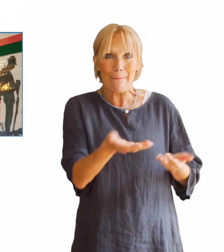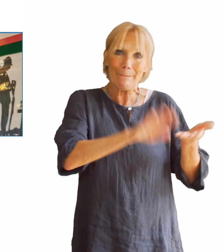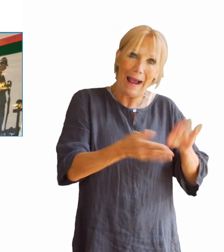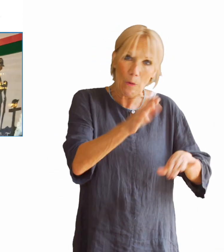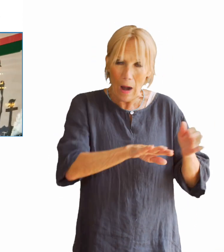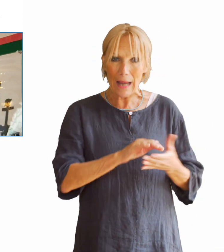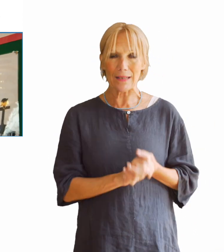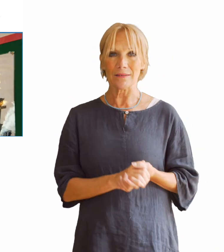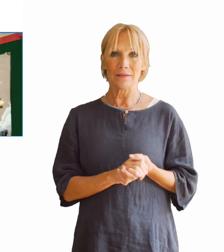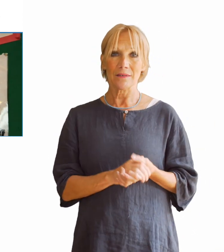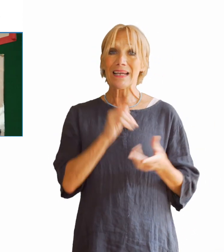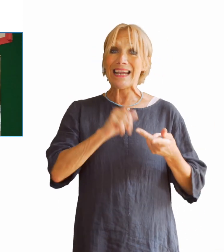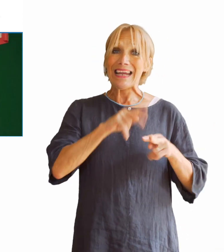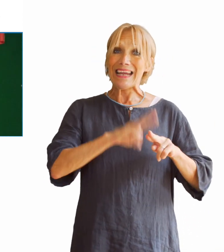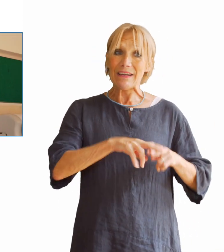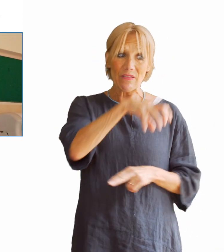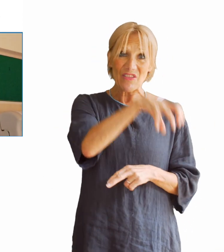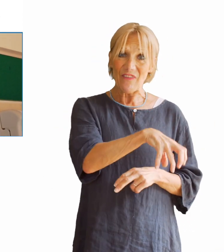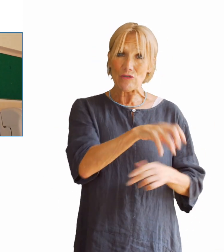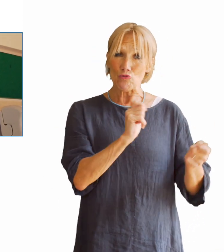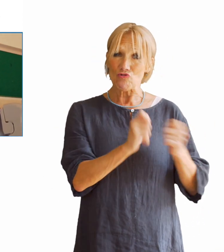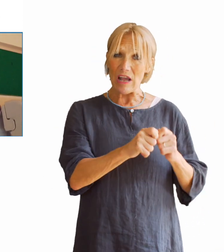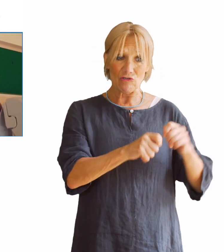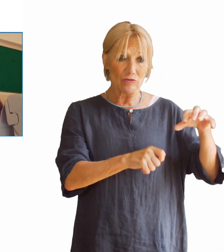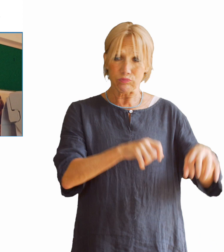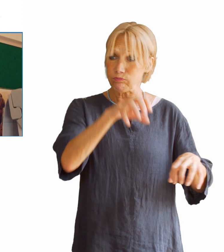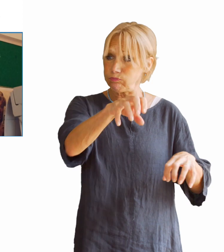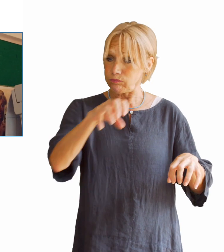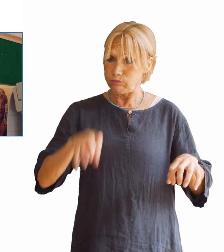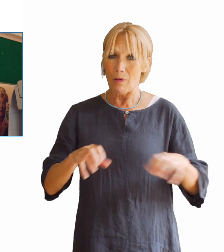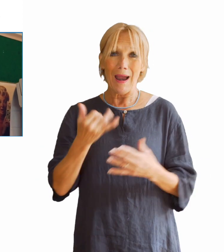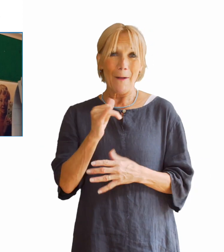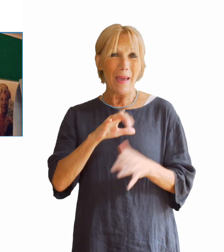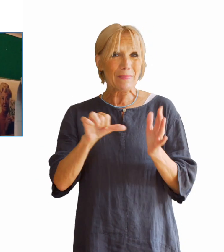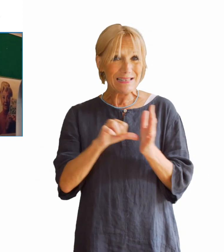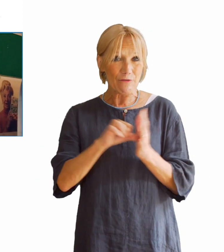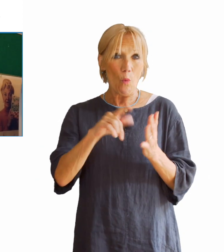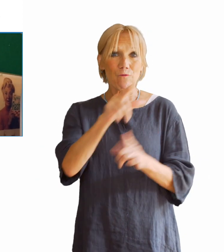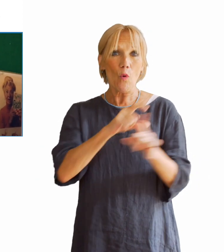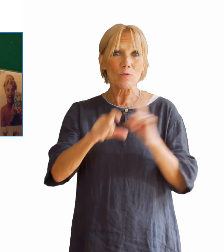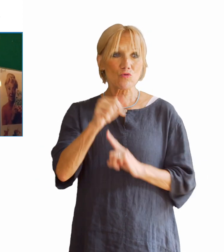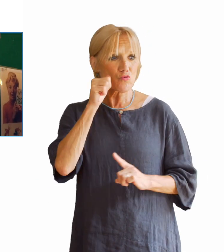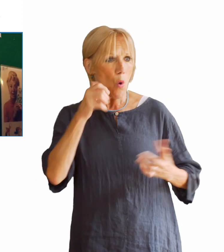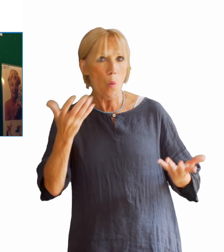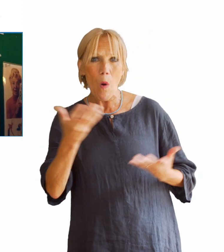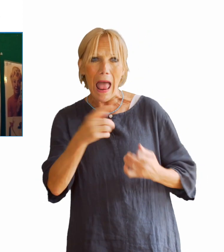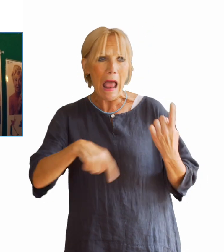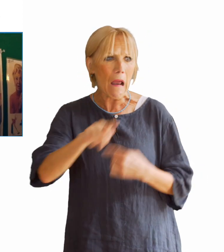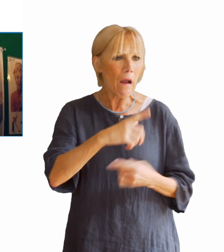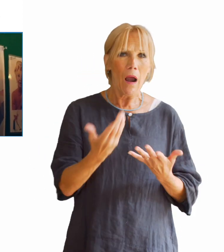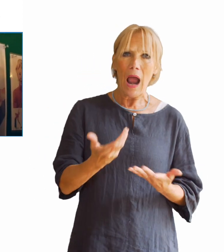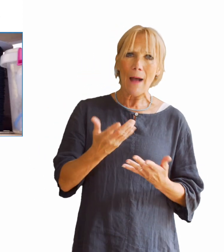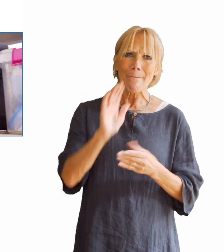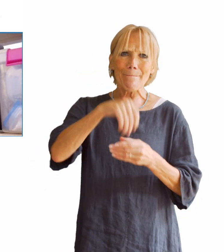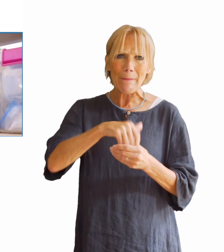session. If the venue keeps changing, then the meeting centre may struggle to establish a presence in its community, and members may lose confidence